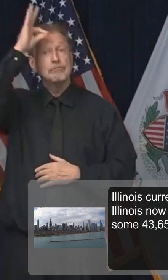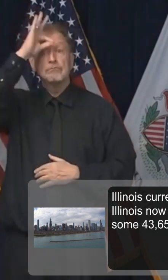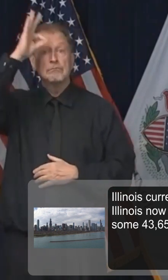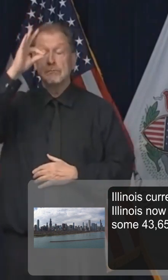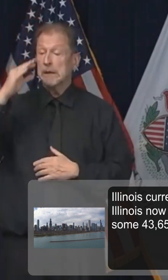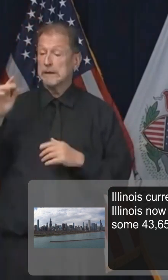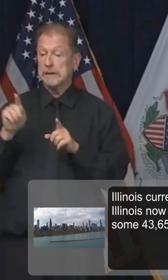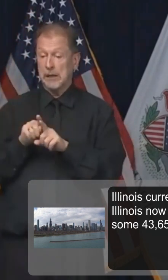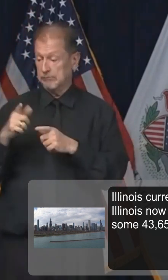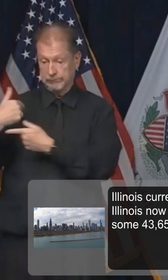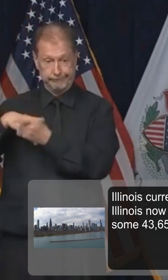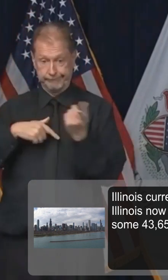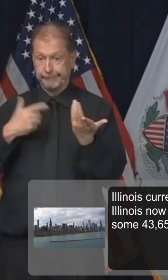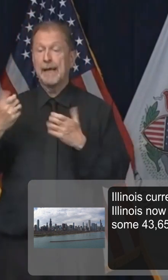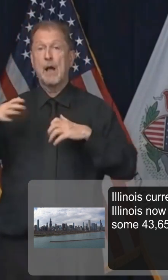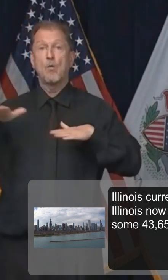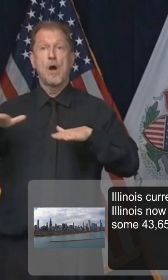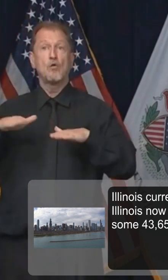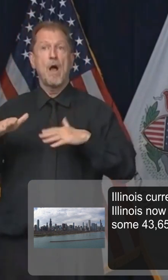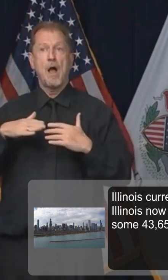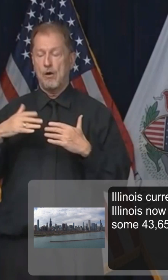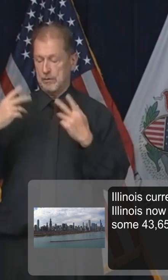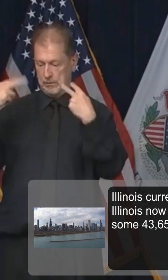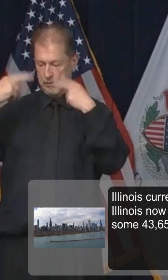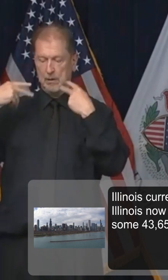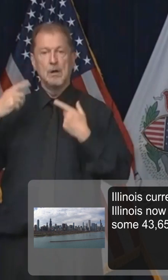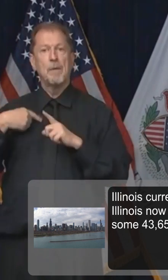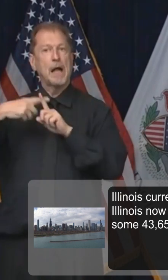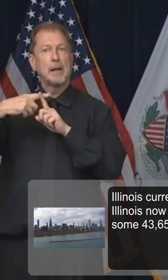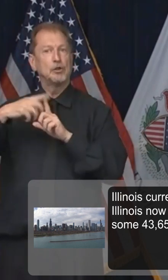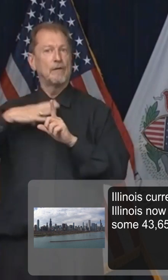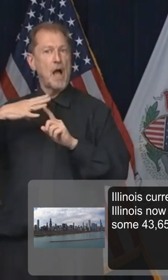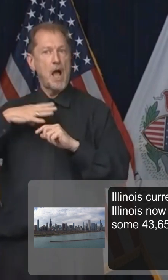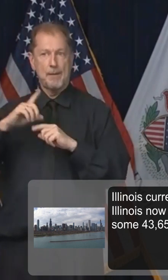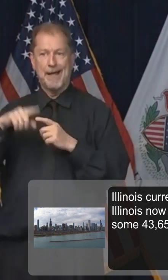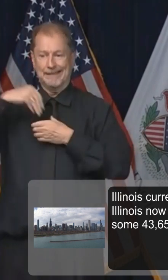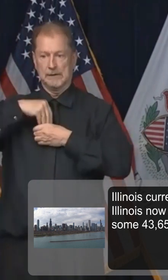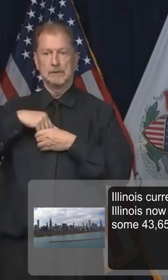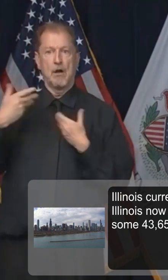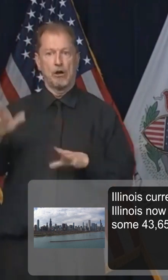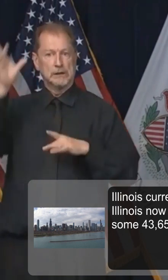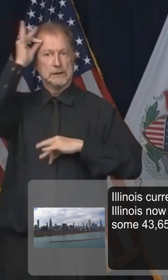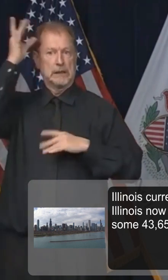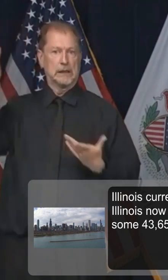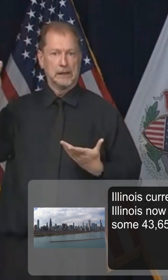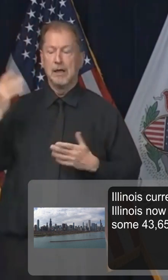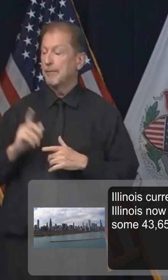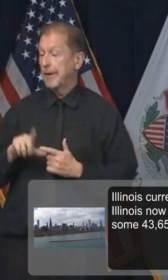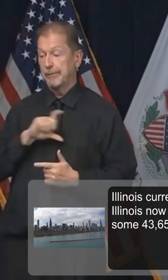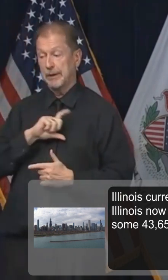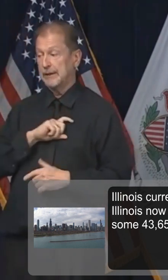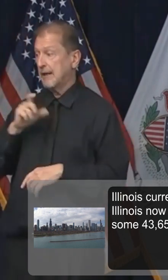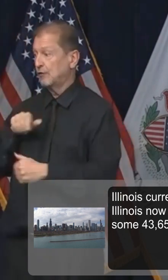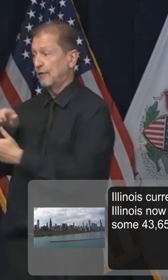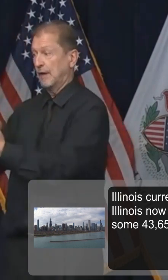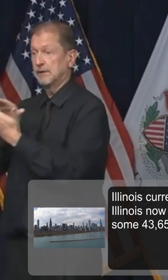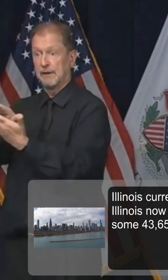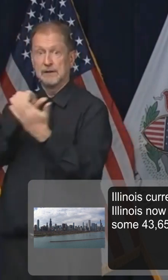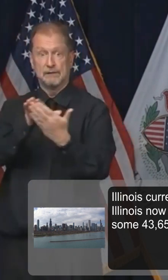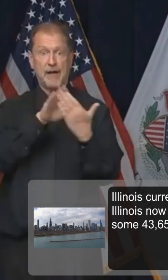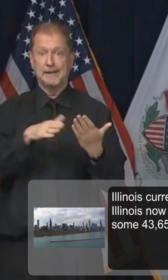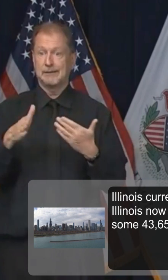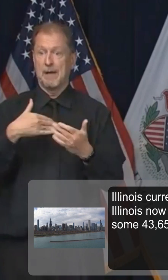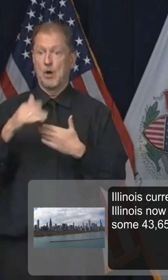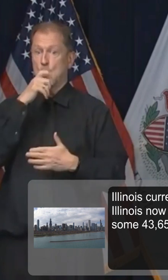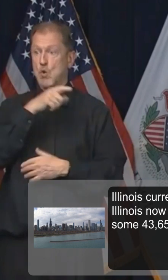they're not showing any symptoms. And police officers nevertheless have to interact with the public wherever they may be. And so